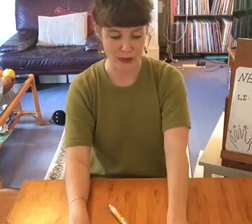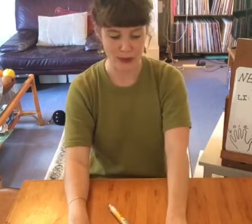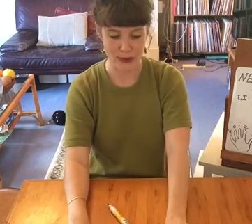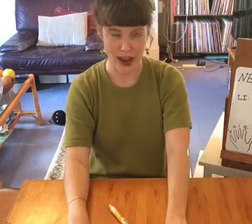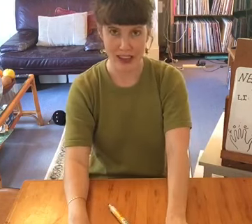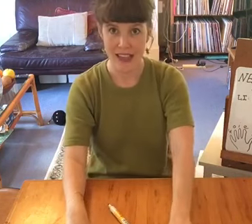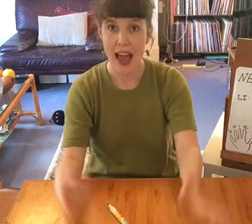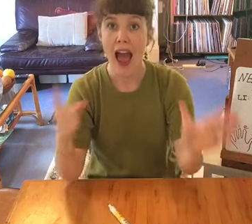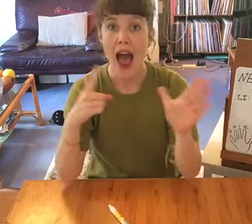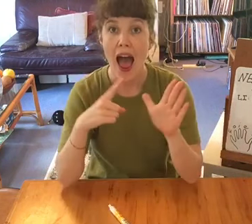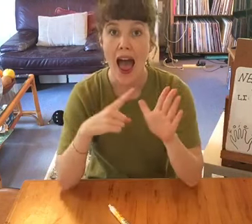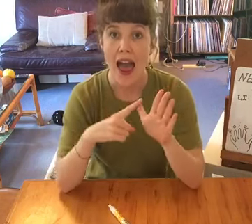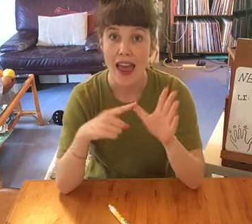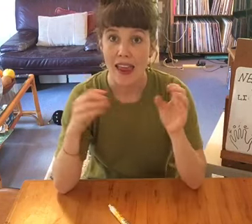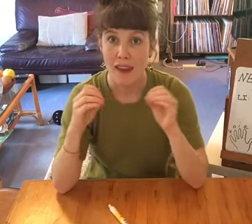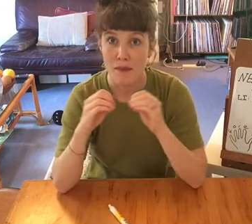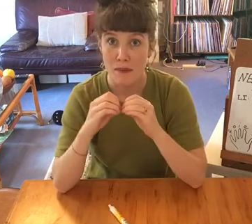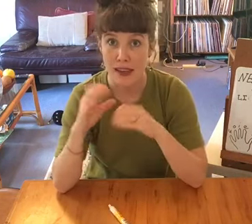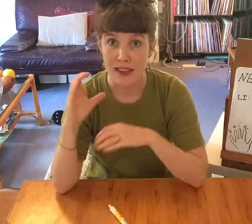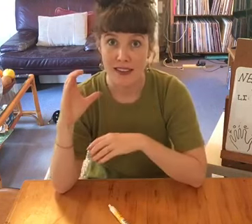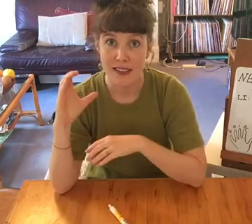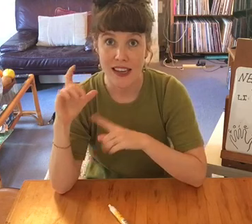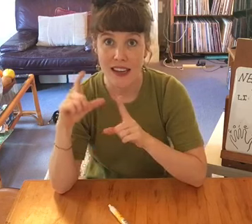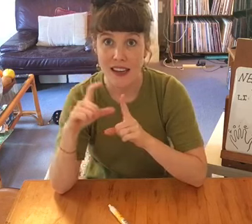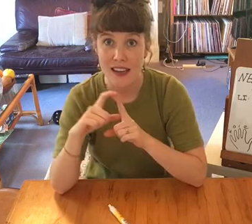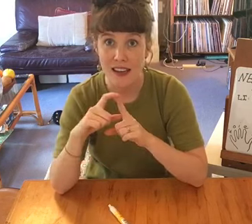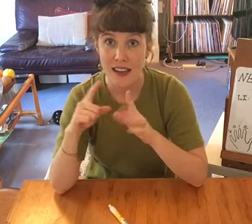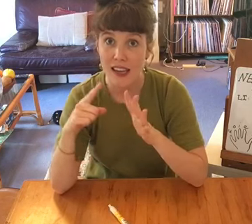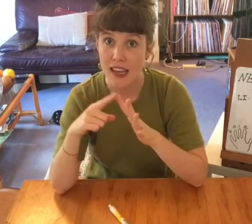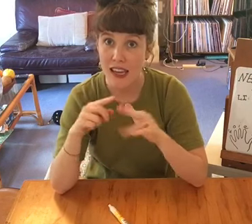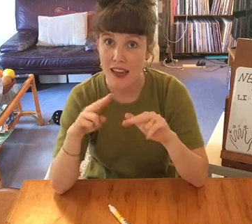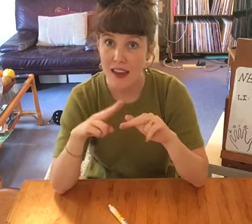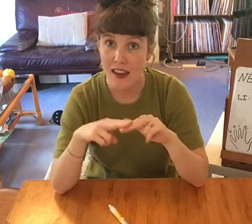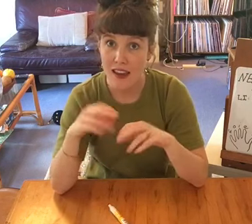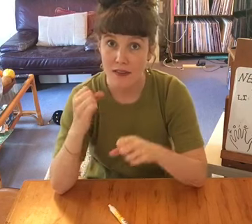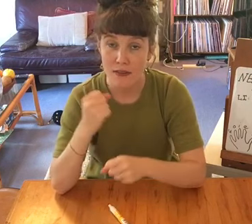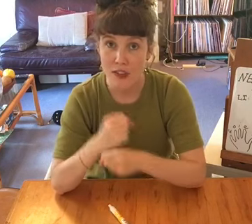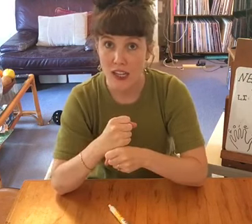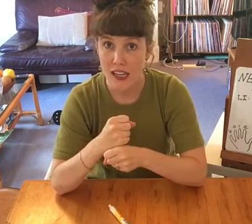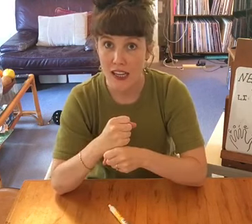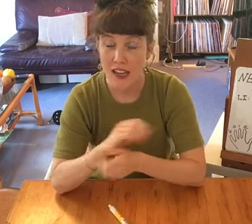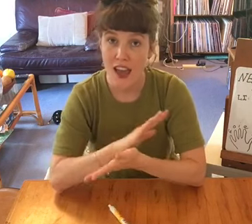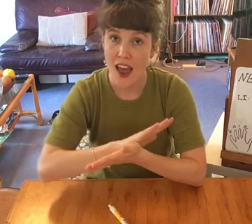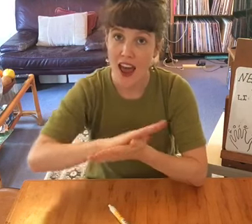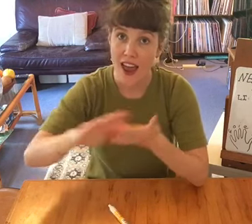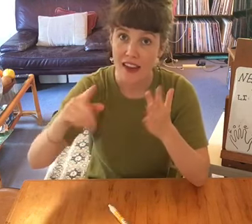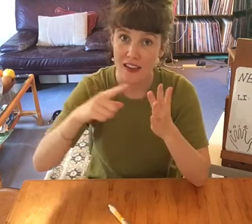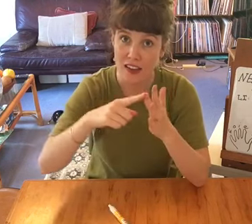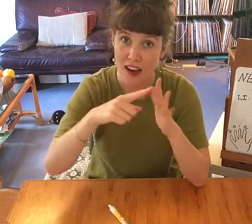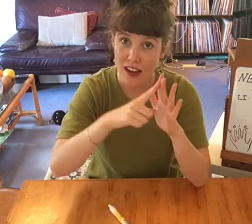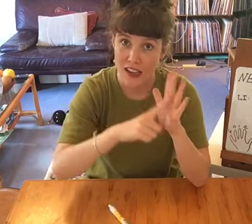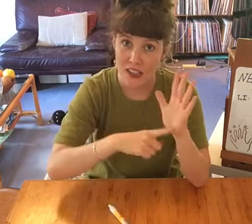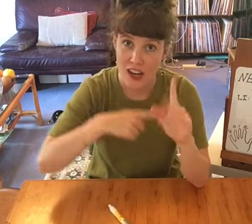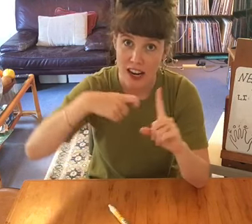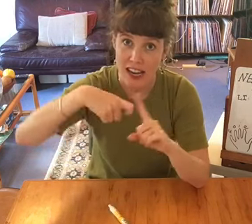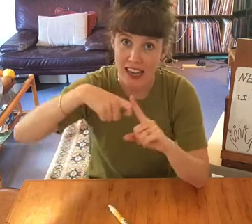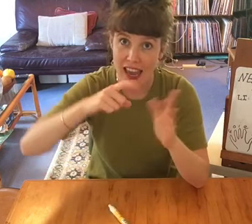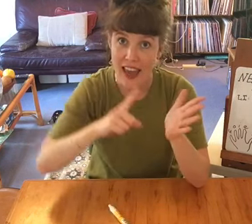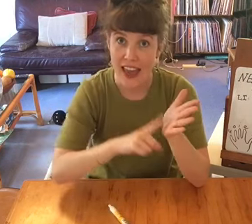fa, A, B, C, D, E, F, G, H, I, J, K, L,